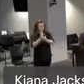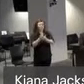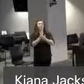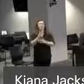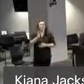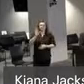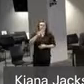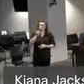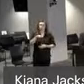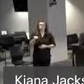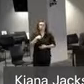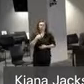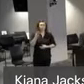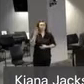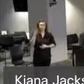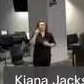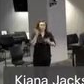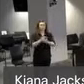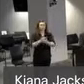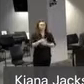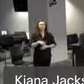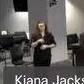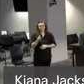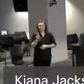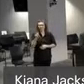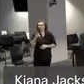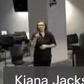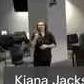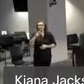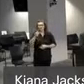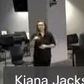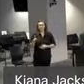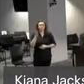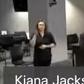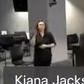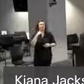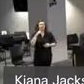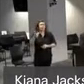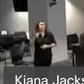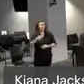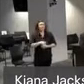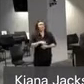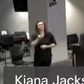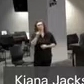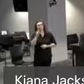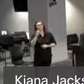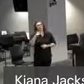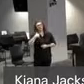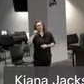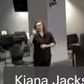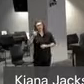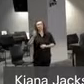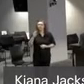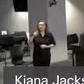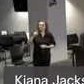Cruz. David Cruz has made the motion for approval. Is there a second? Trail, second. Mark Trail